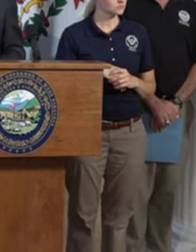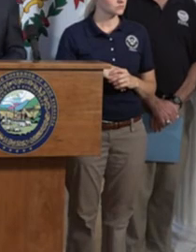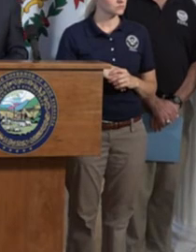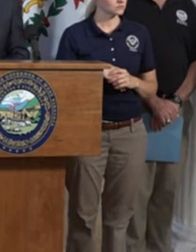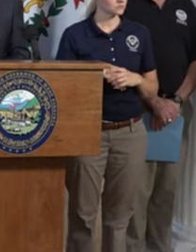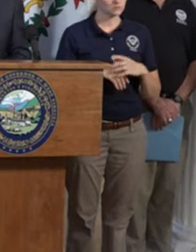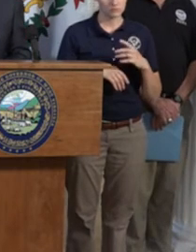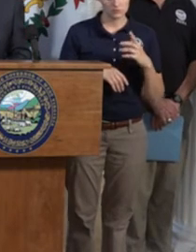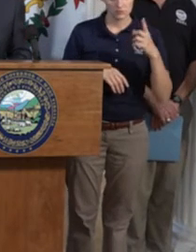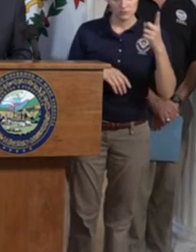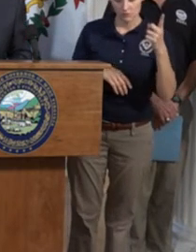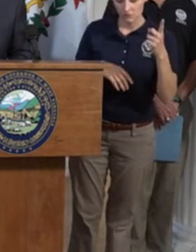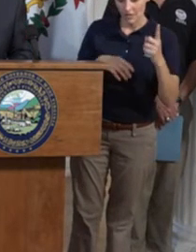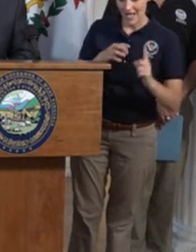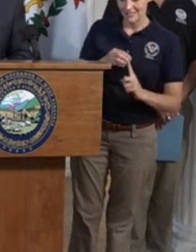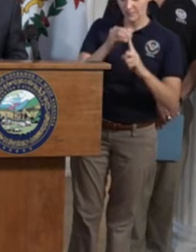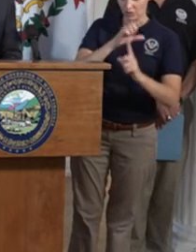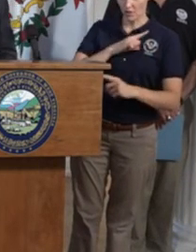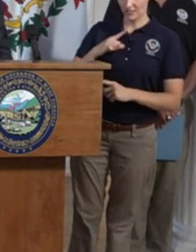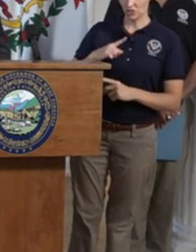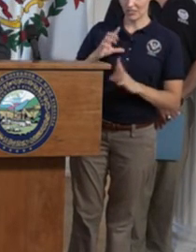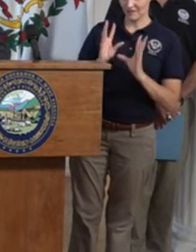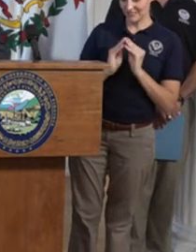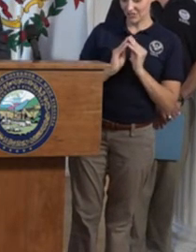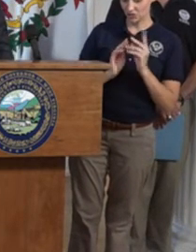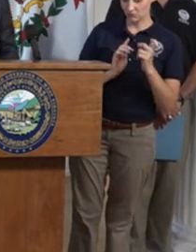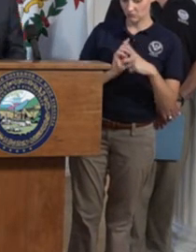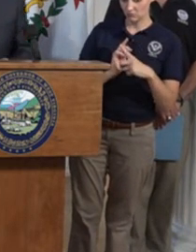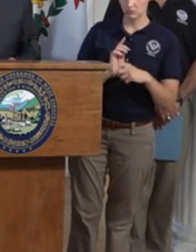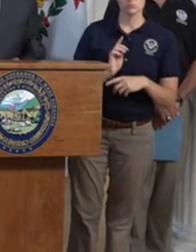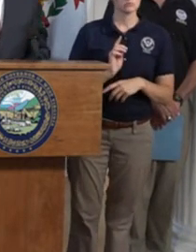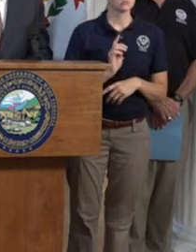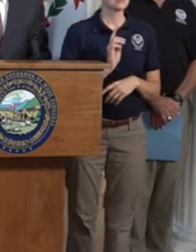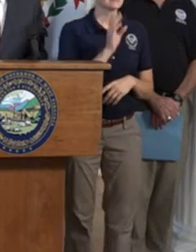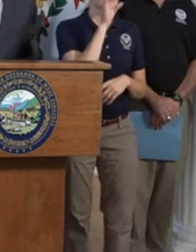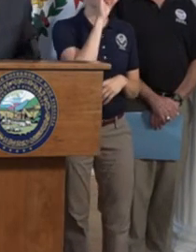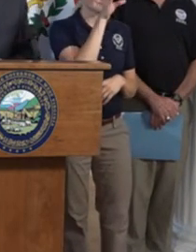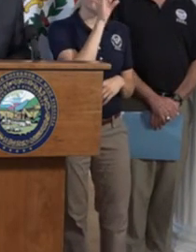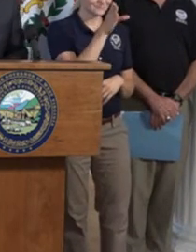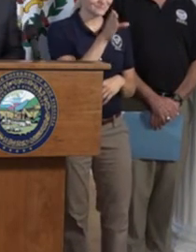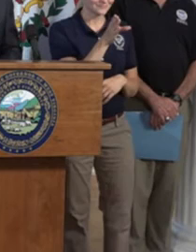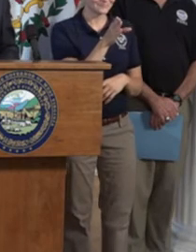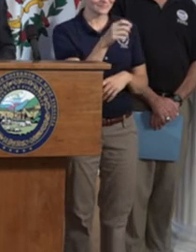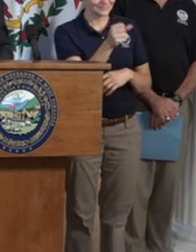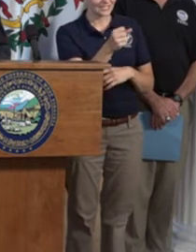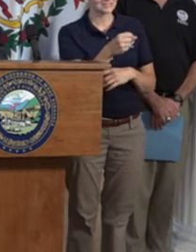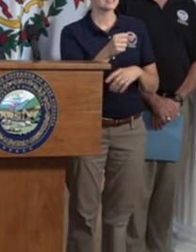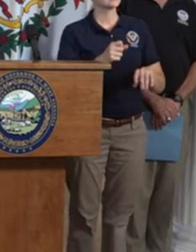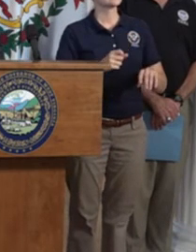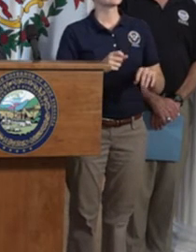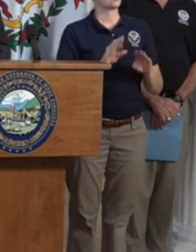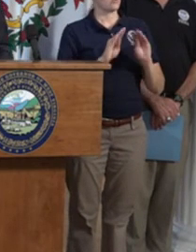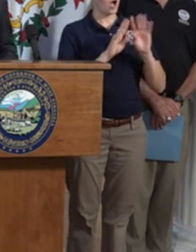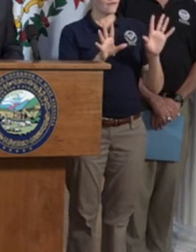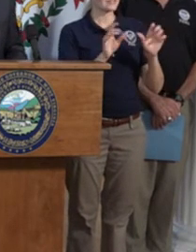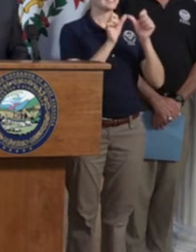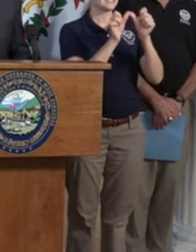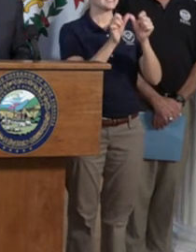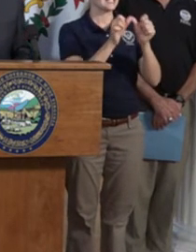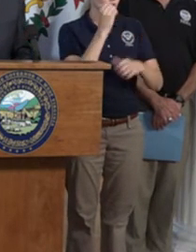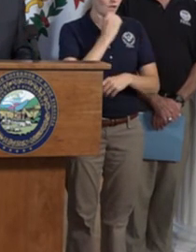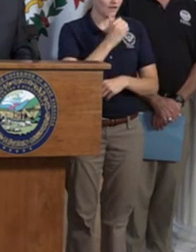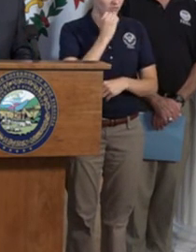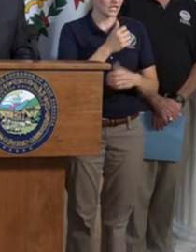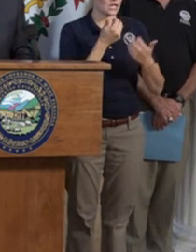Special legislative session? At some point, no doubt. Obviously, we continue on a daily basis to